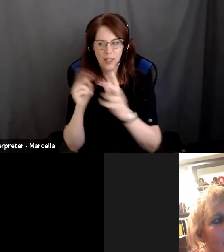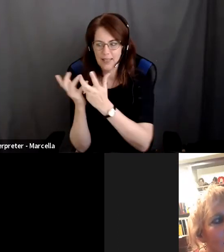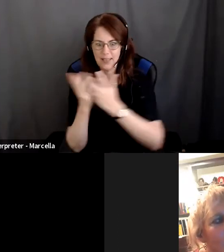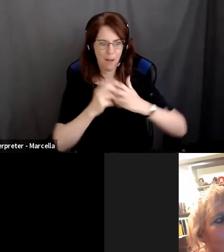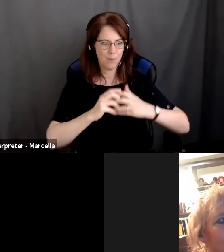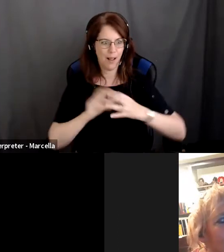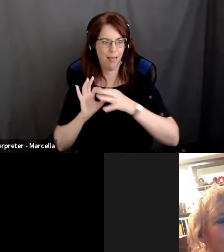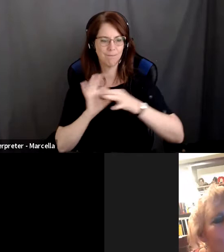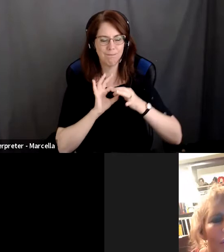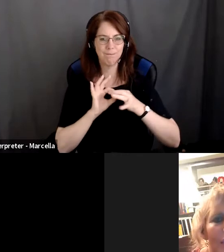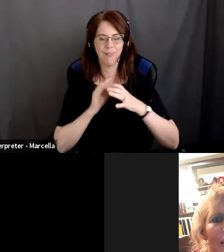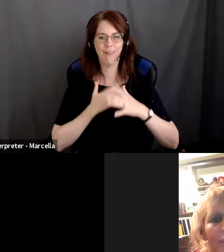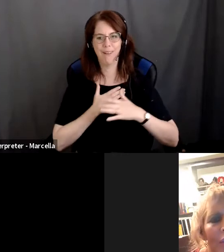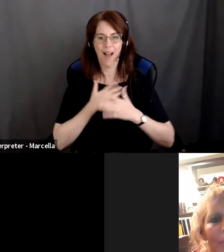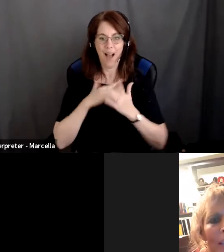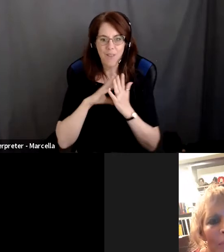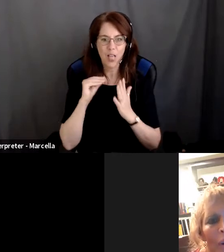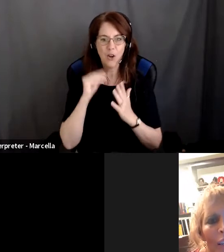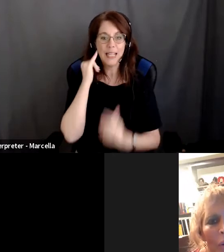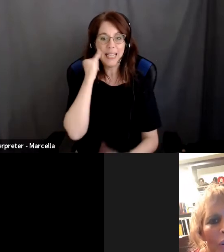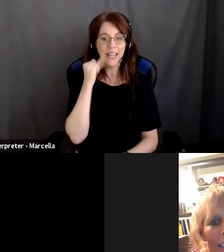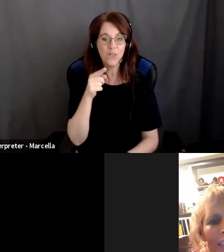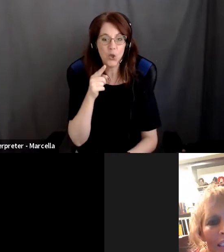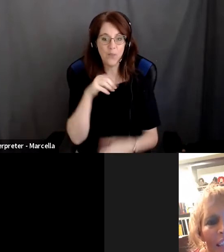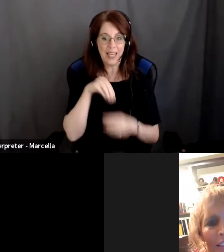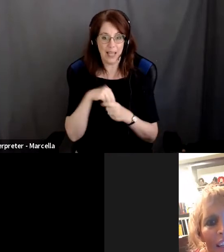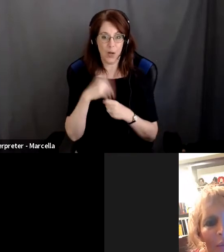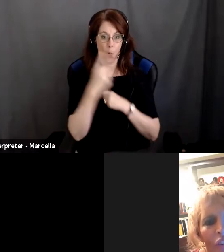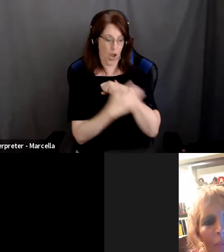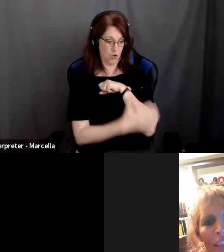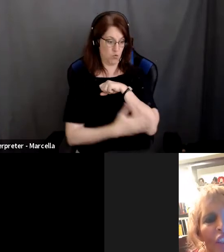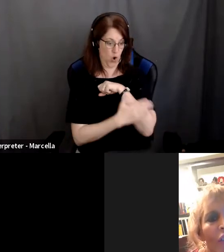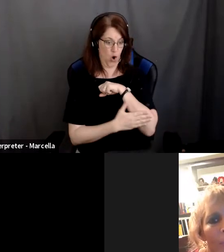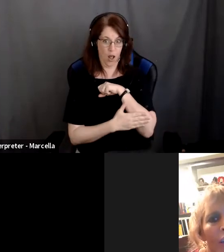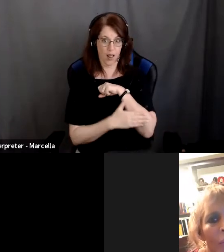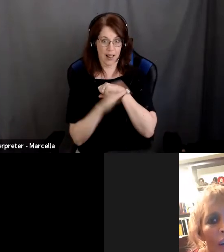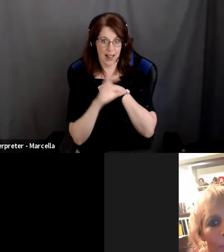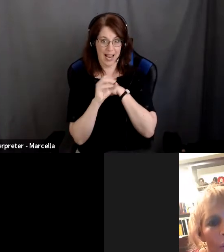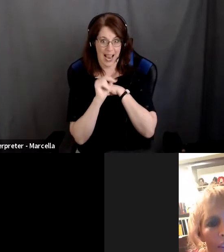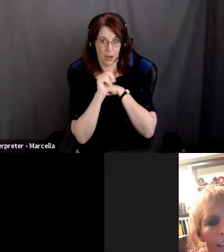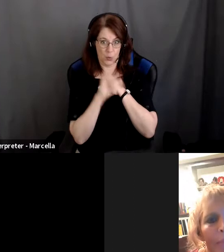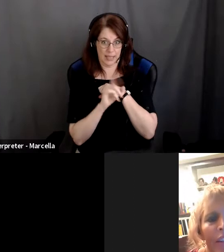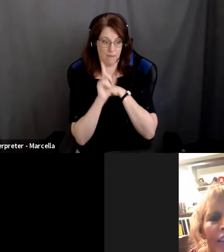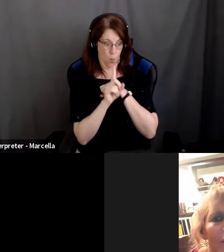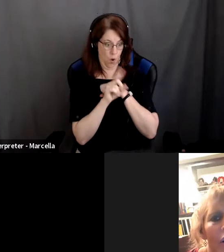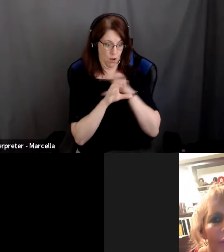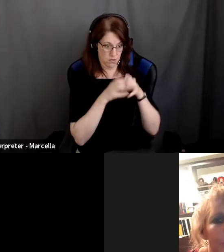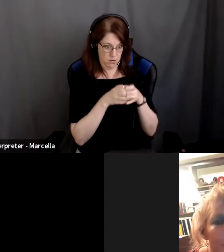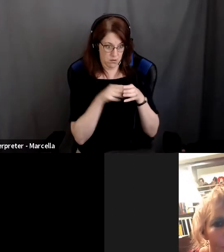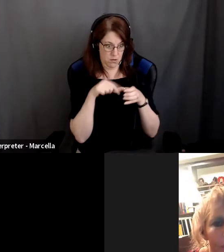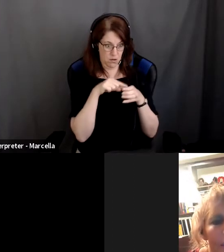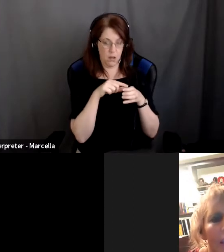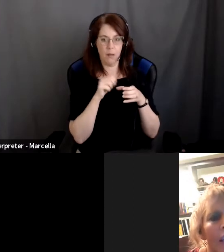And, I've learned that if you've been in one rural county, that's exactly what you've been in. You have been in one rural county because they're all